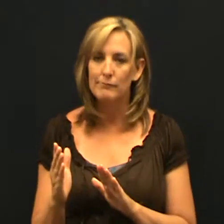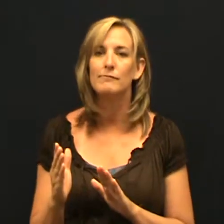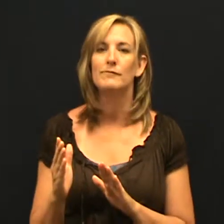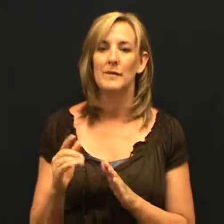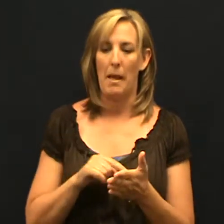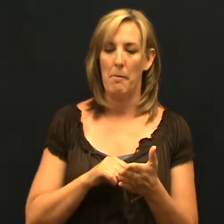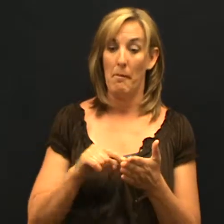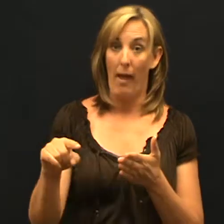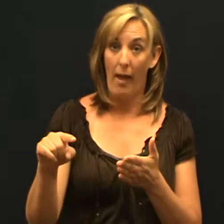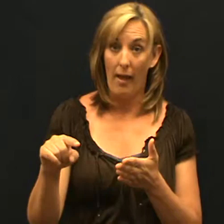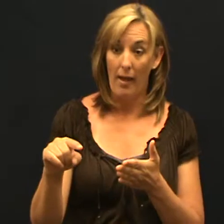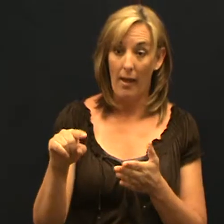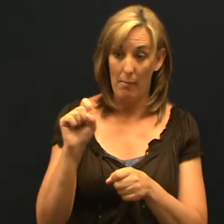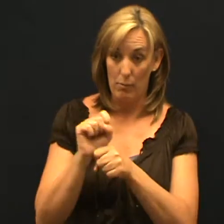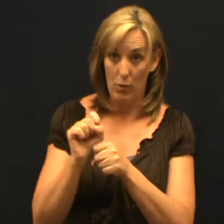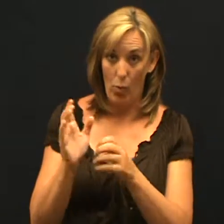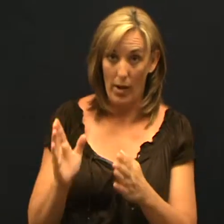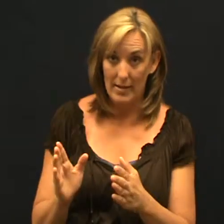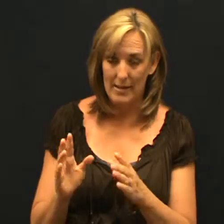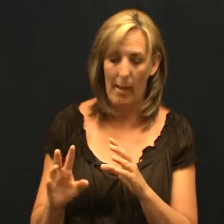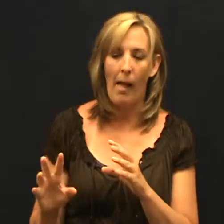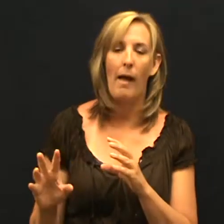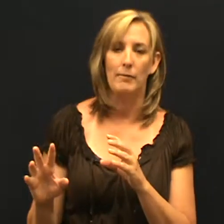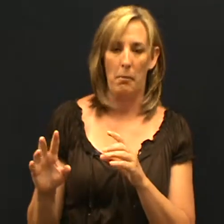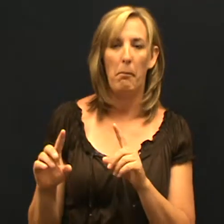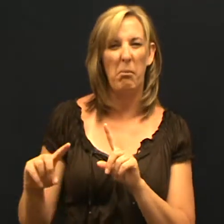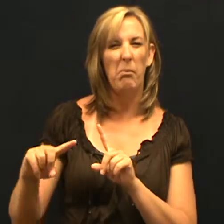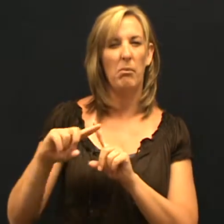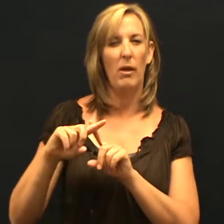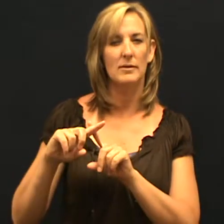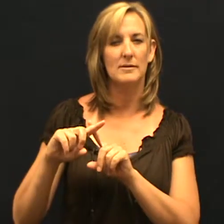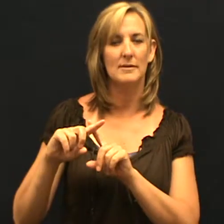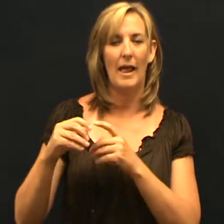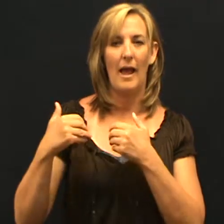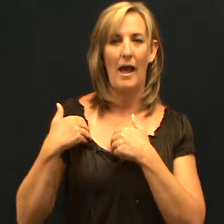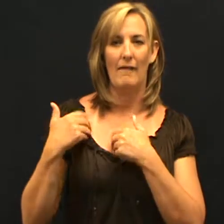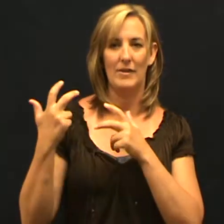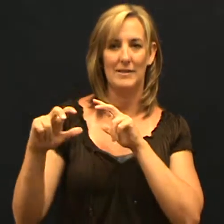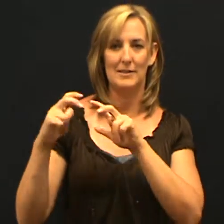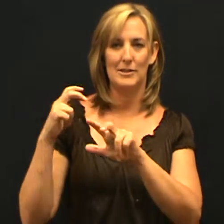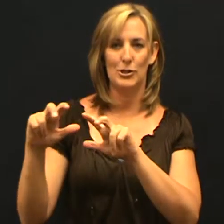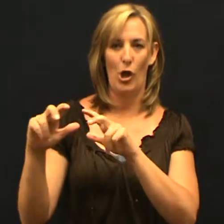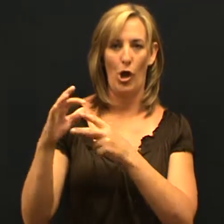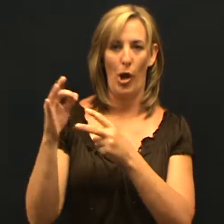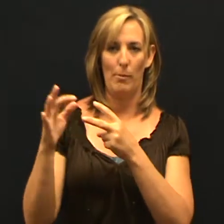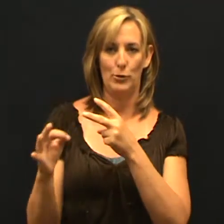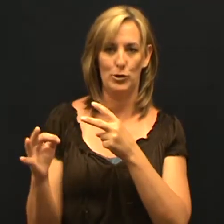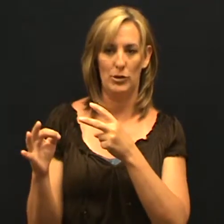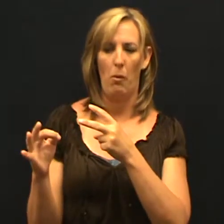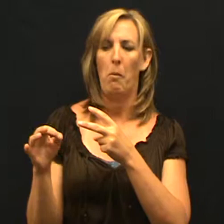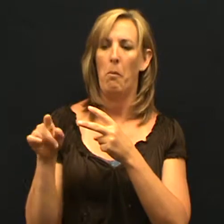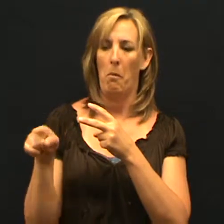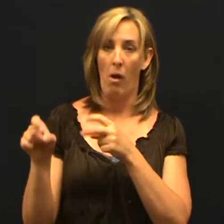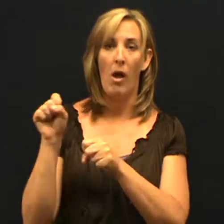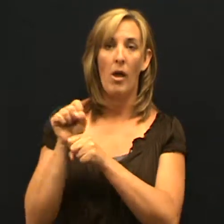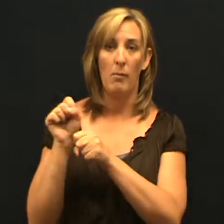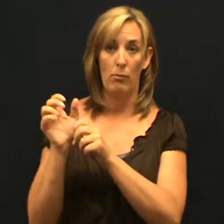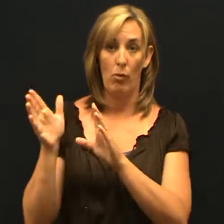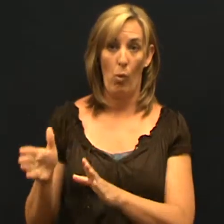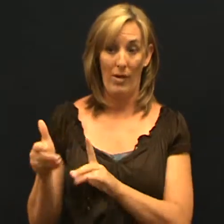what we call stock options. A stock option is just what it sounds like. The employee has the option to buy the stock at